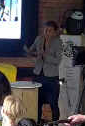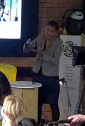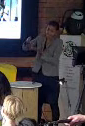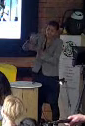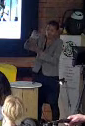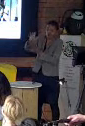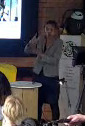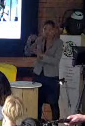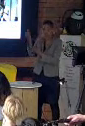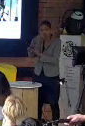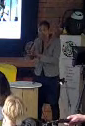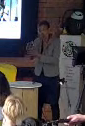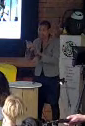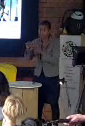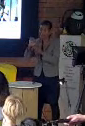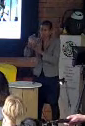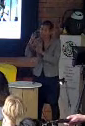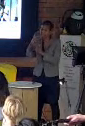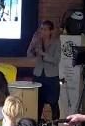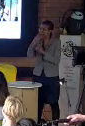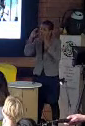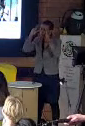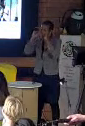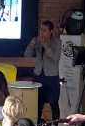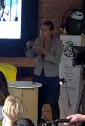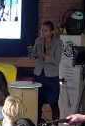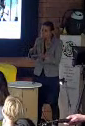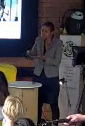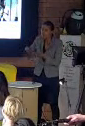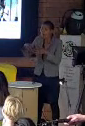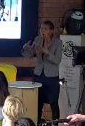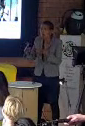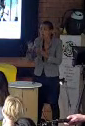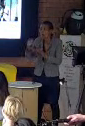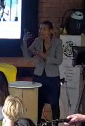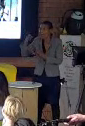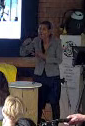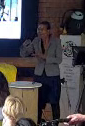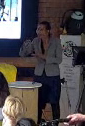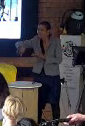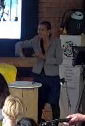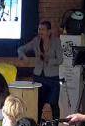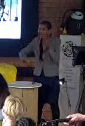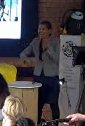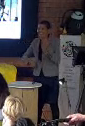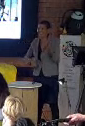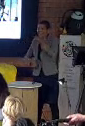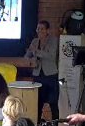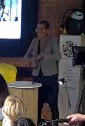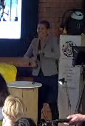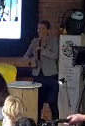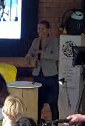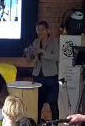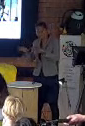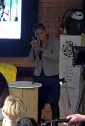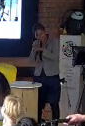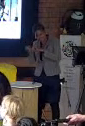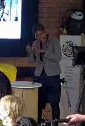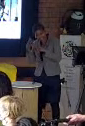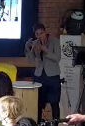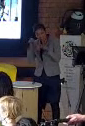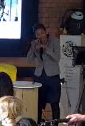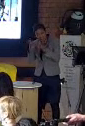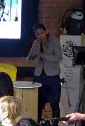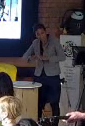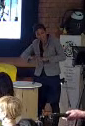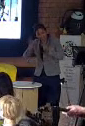or changing where you're drawing or using your less dominant hand to make something? And if you've done that, how does that impact your